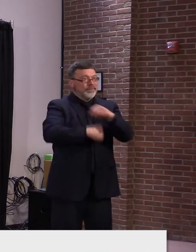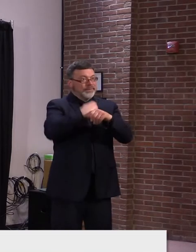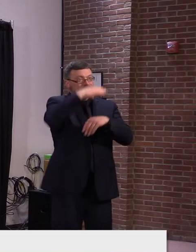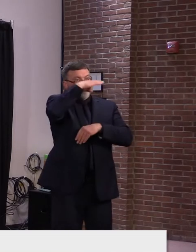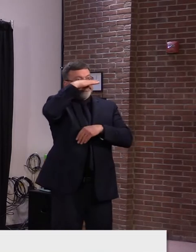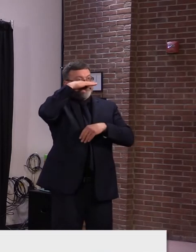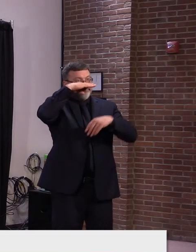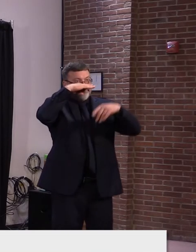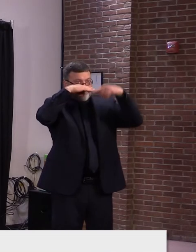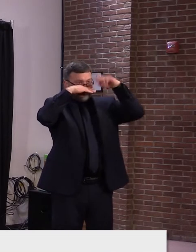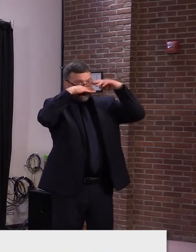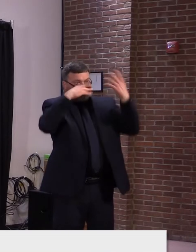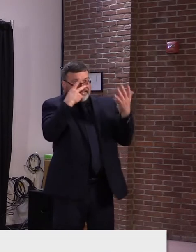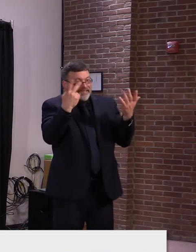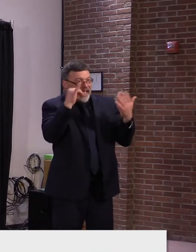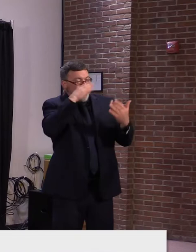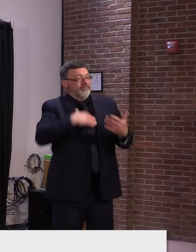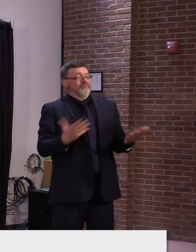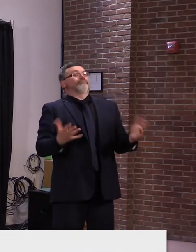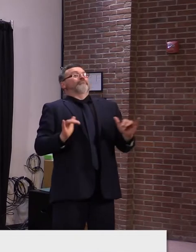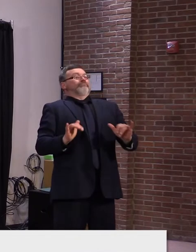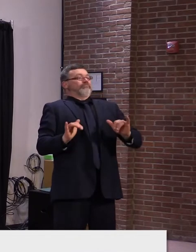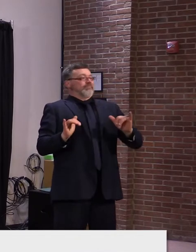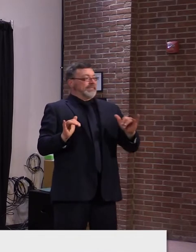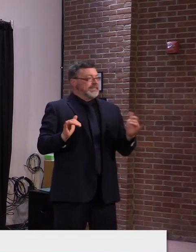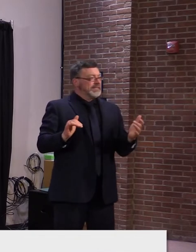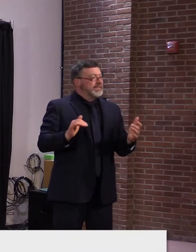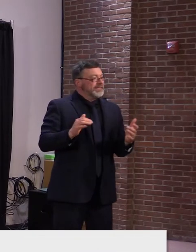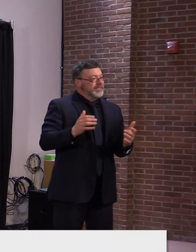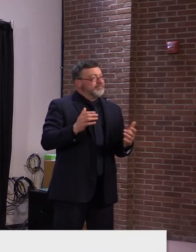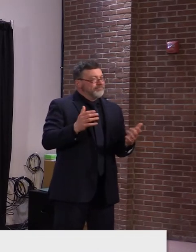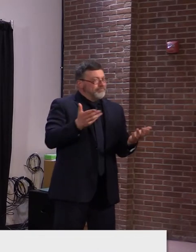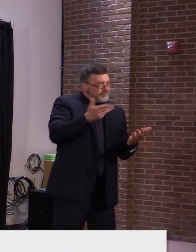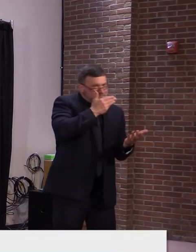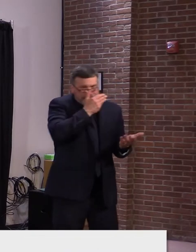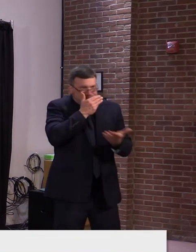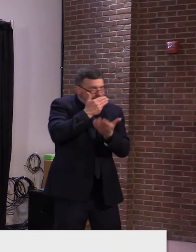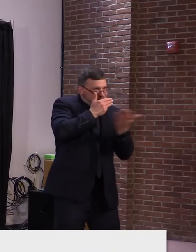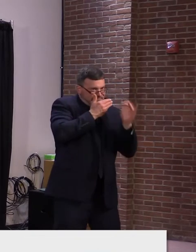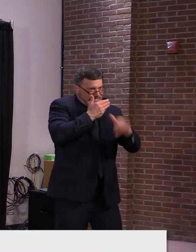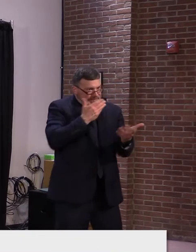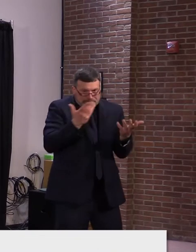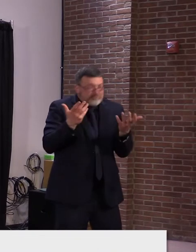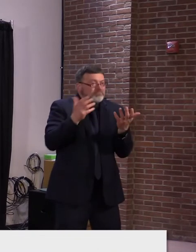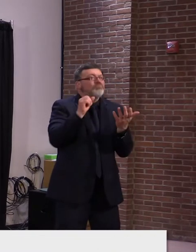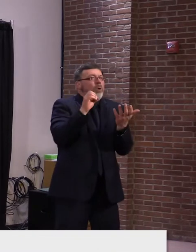I think it's been good for kids at this point. And again, it's not as though